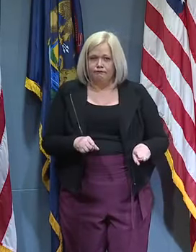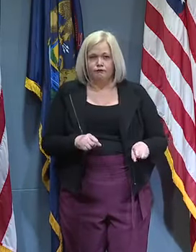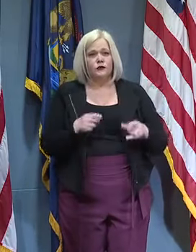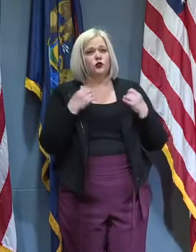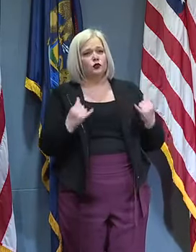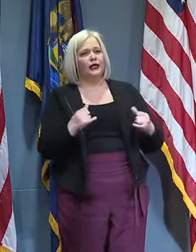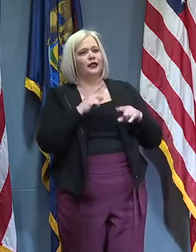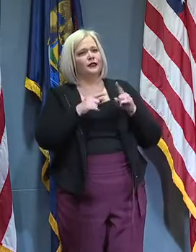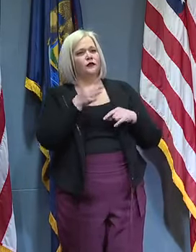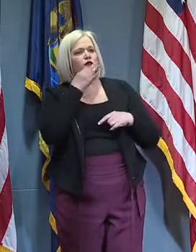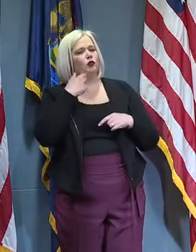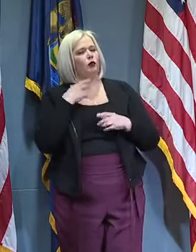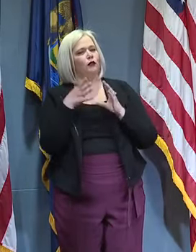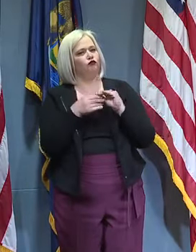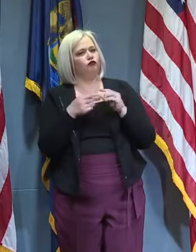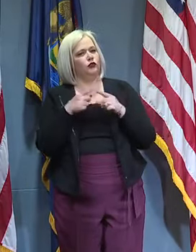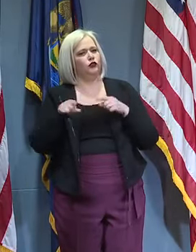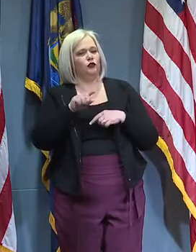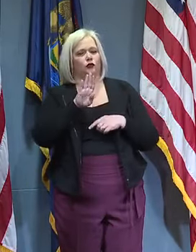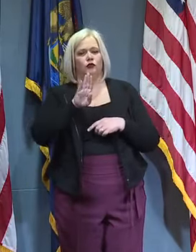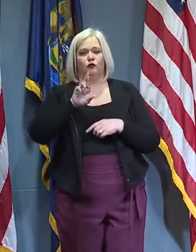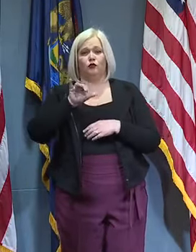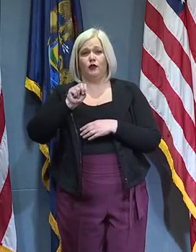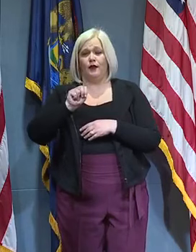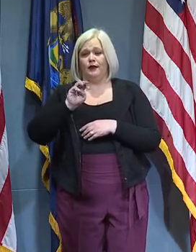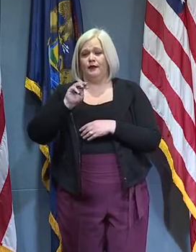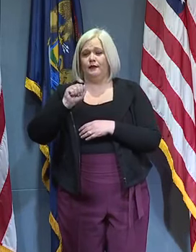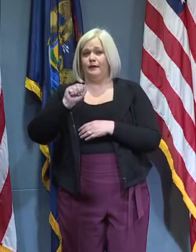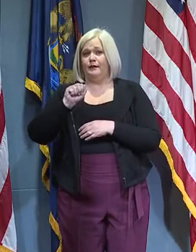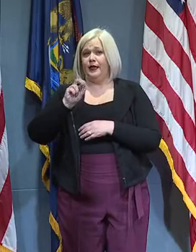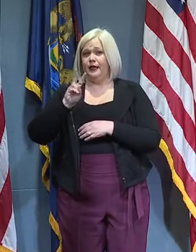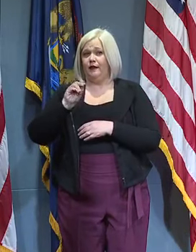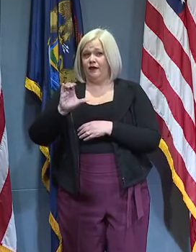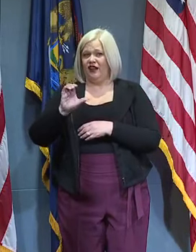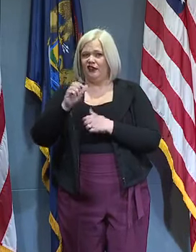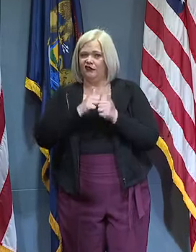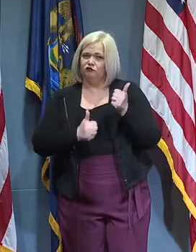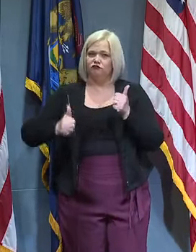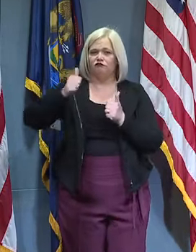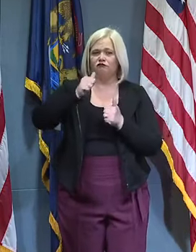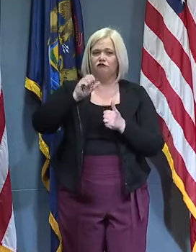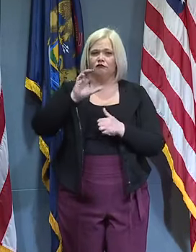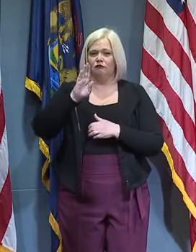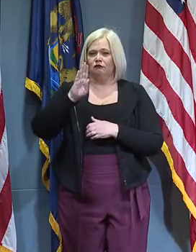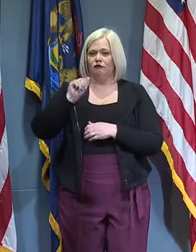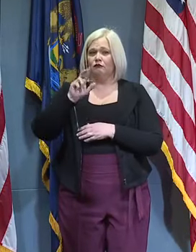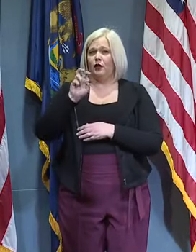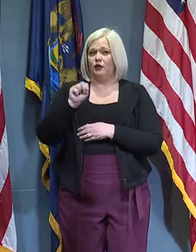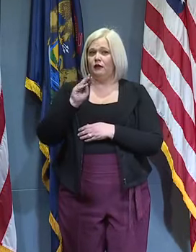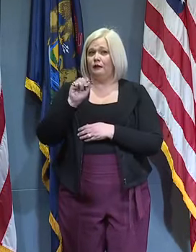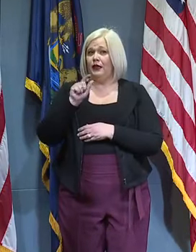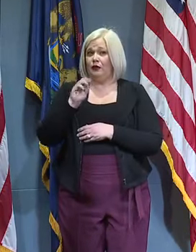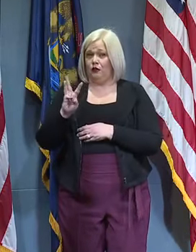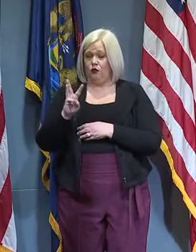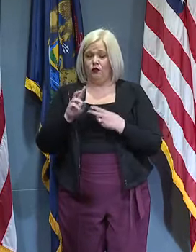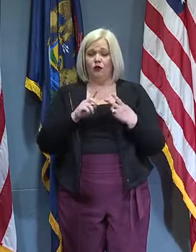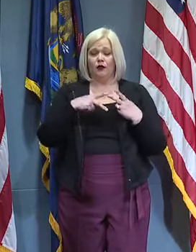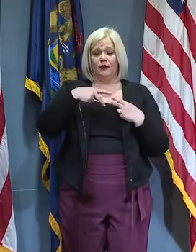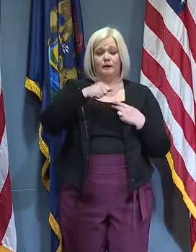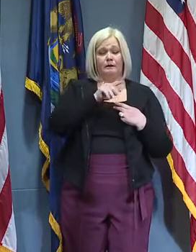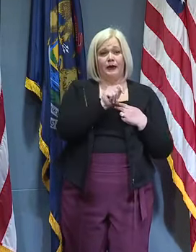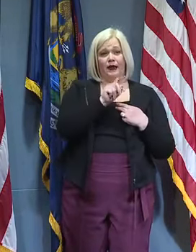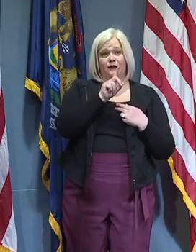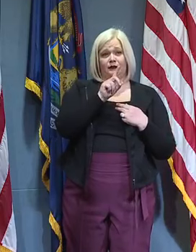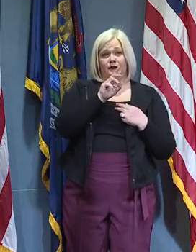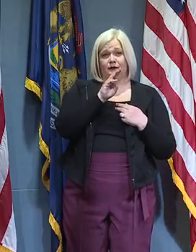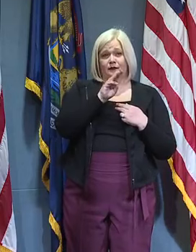to re-engage. Ryan Maybach is the president and CEO of Barton Malow. Pat Devlin is the secretary